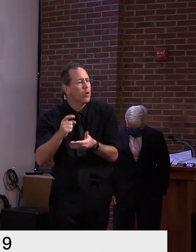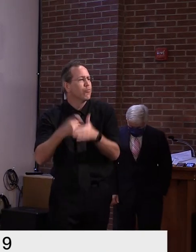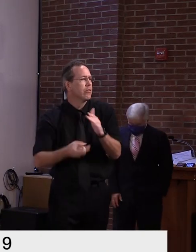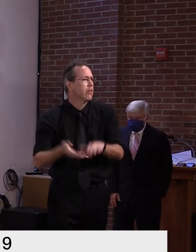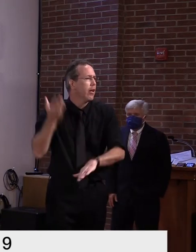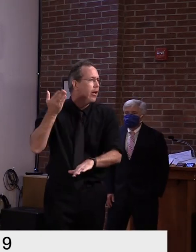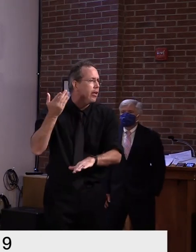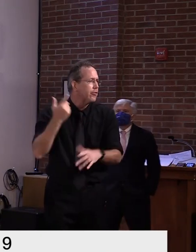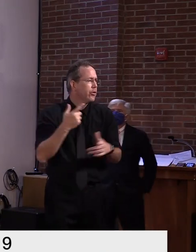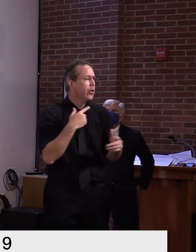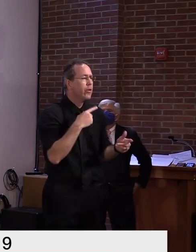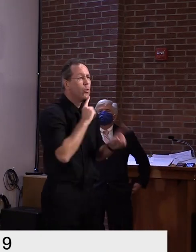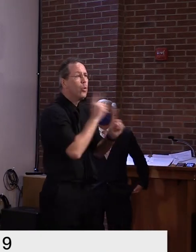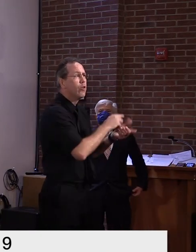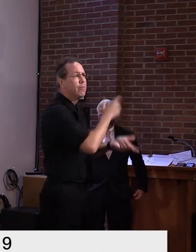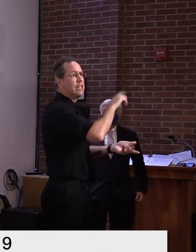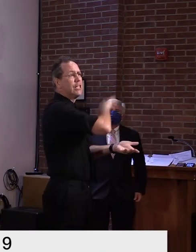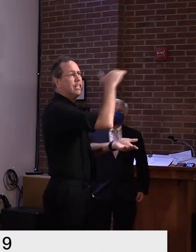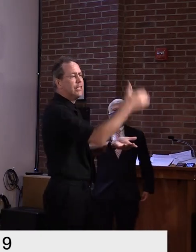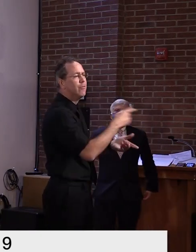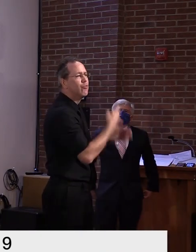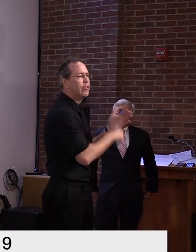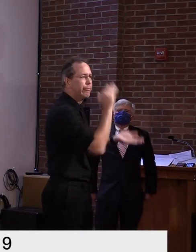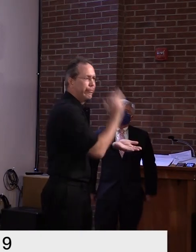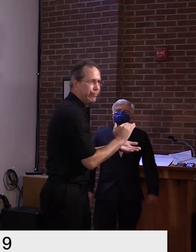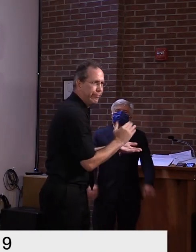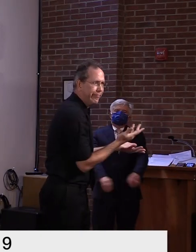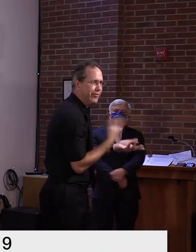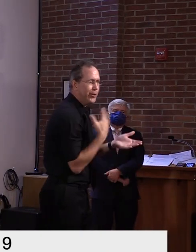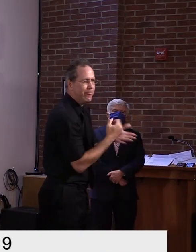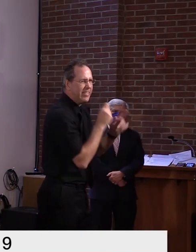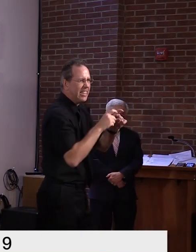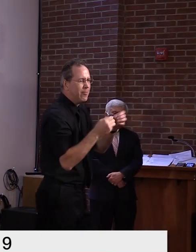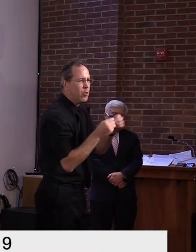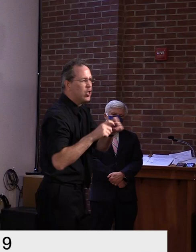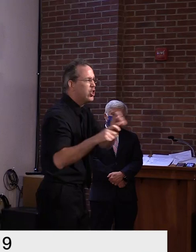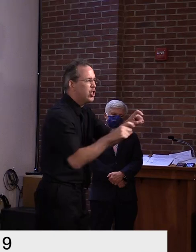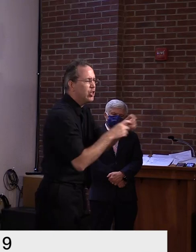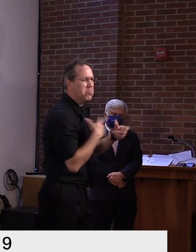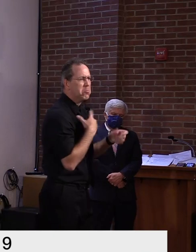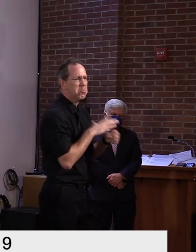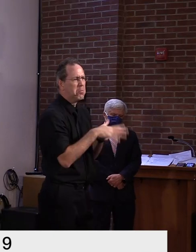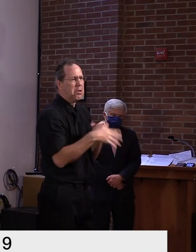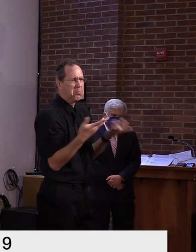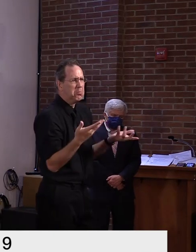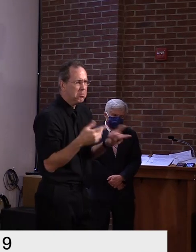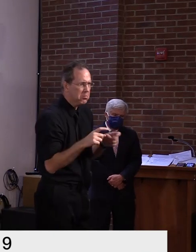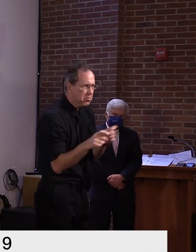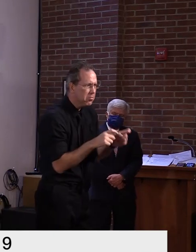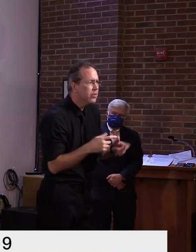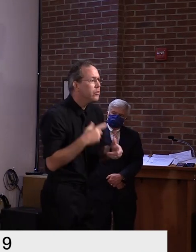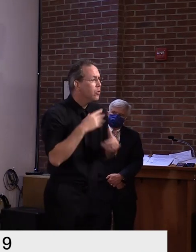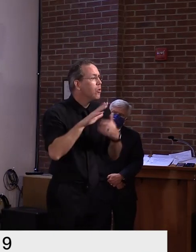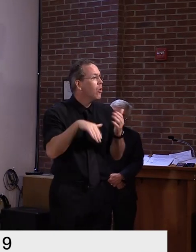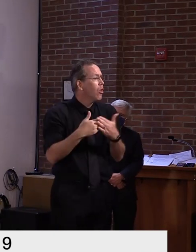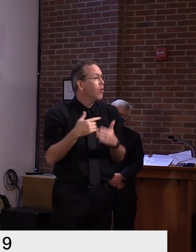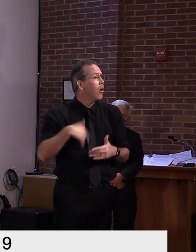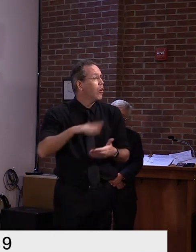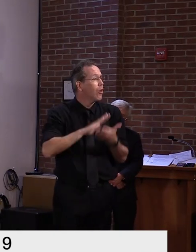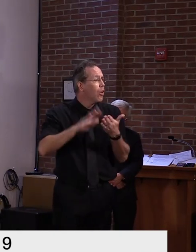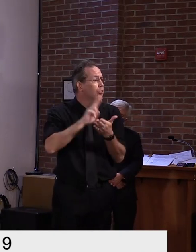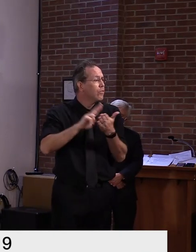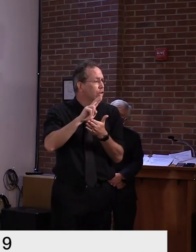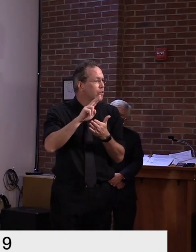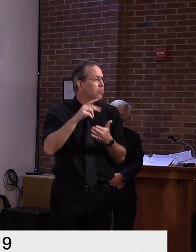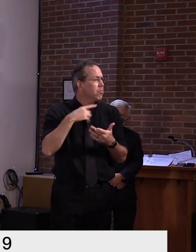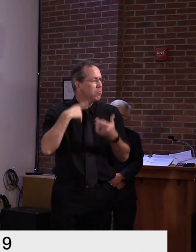the rates that are charged for that testing for now and throughout the semester.